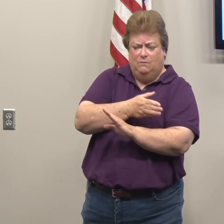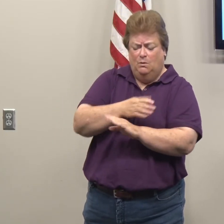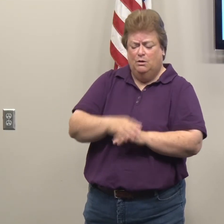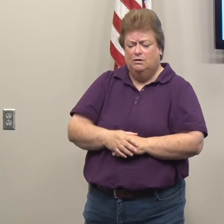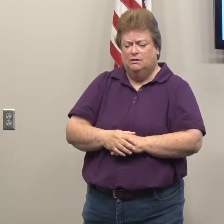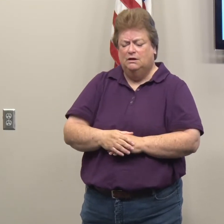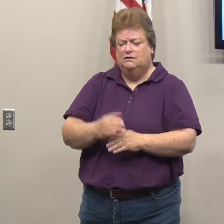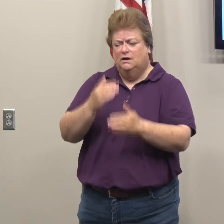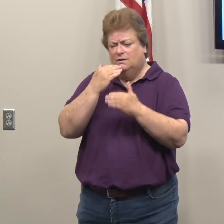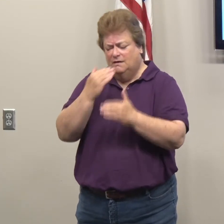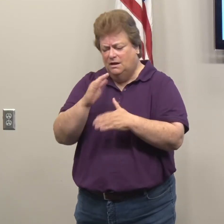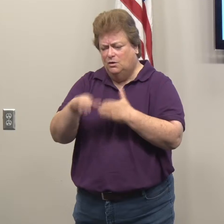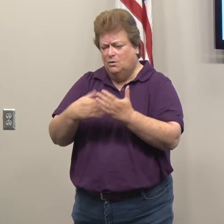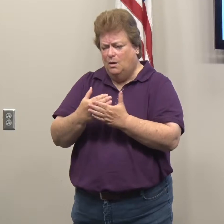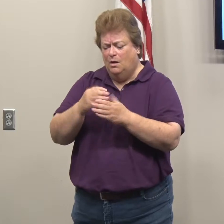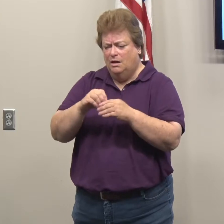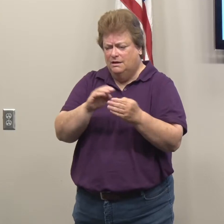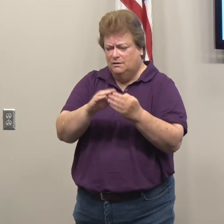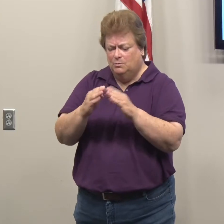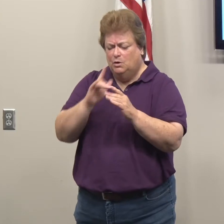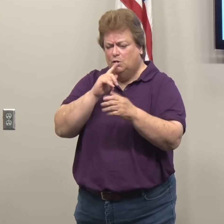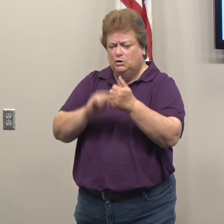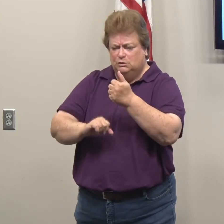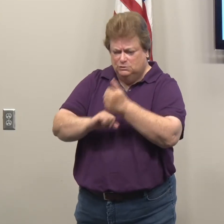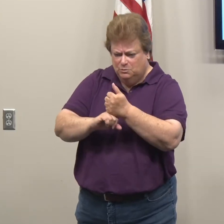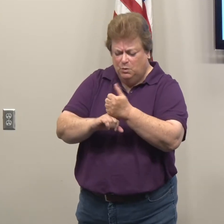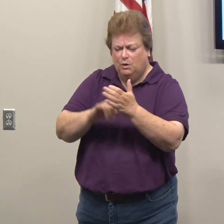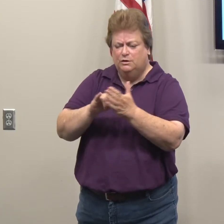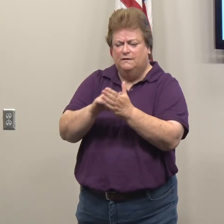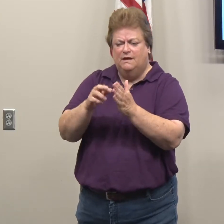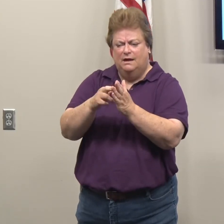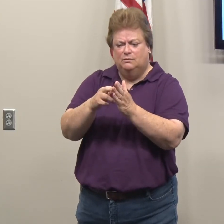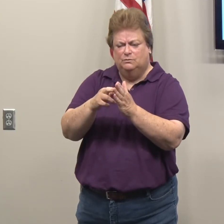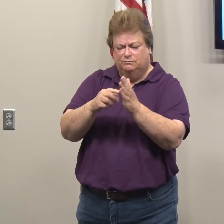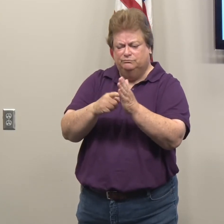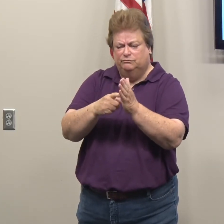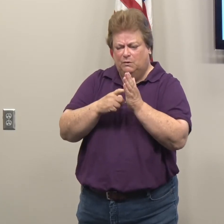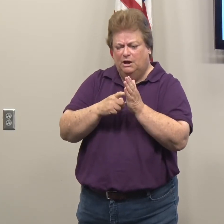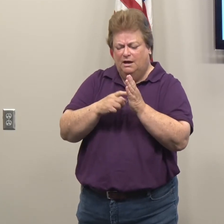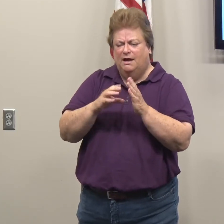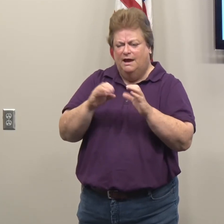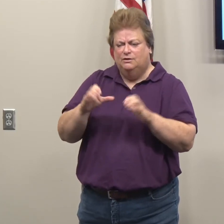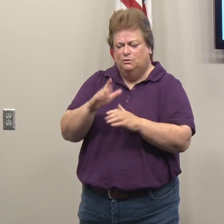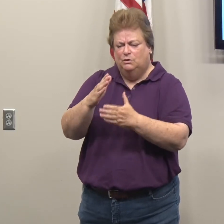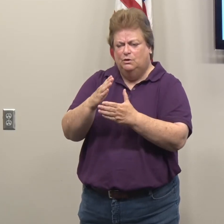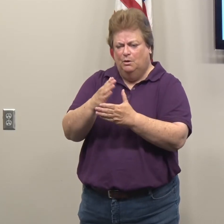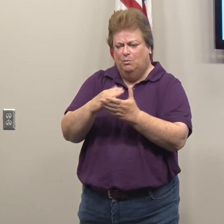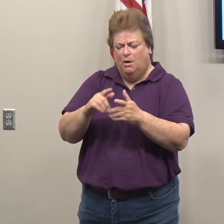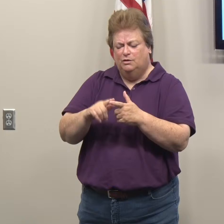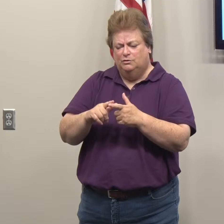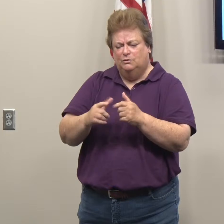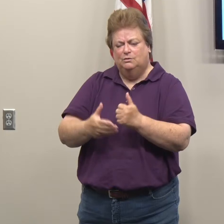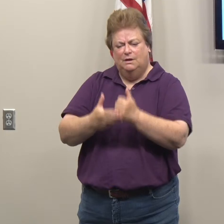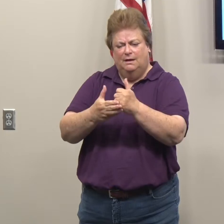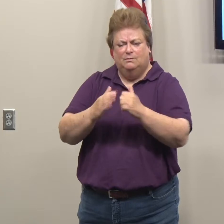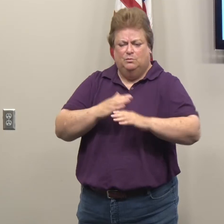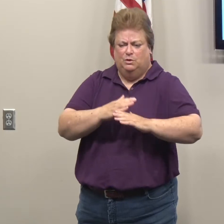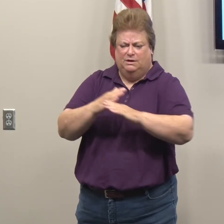those in the community for supporting the measure and doing your part to help protect the public's